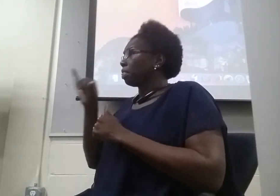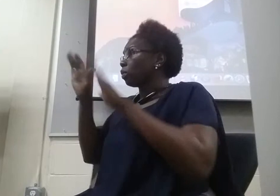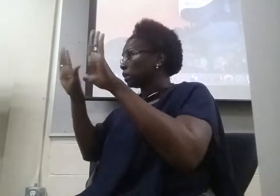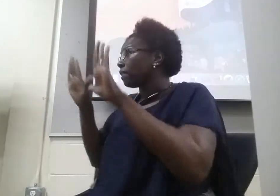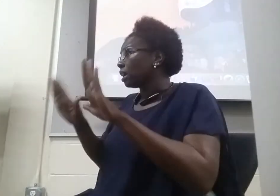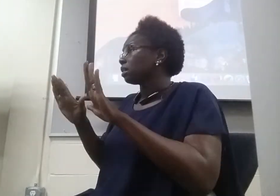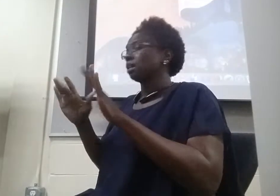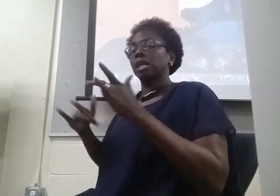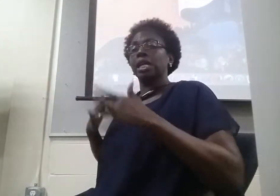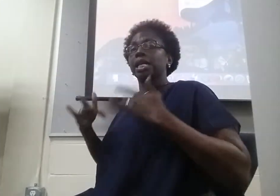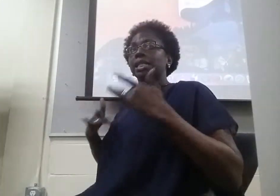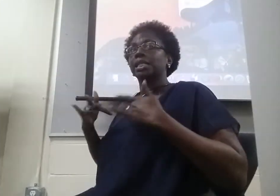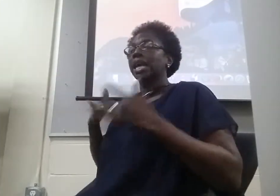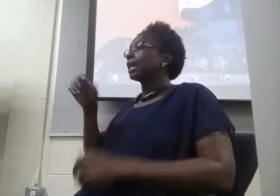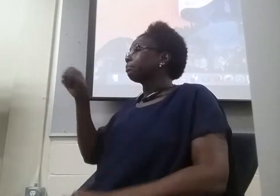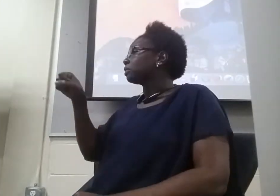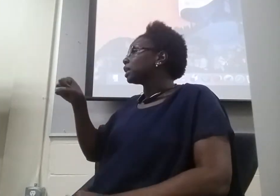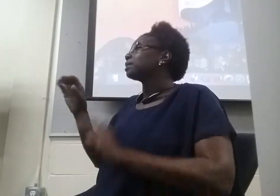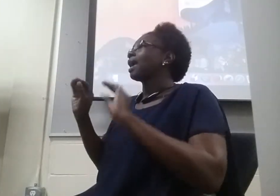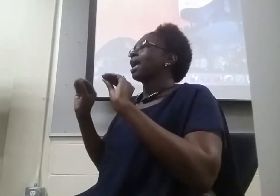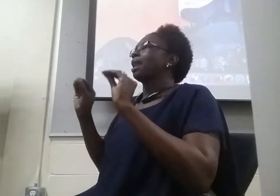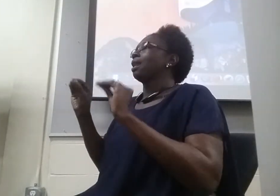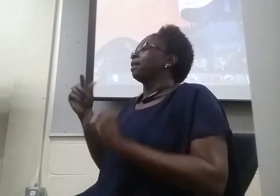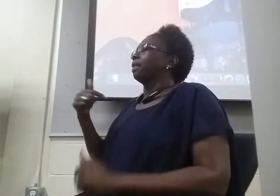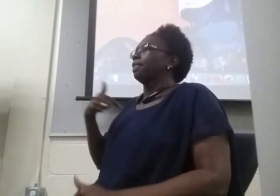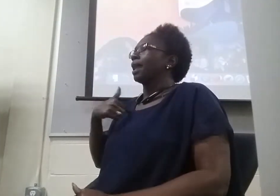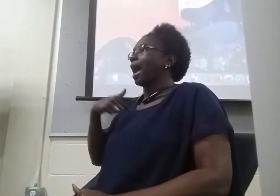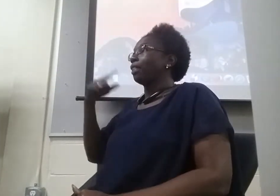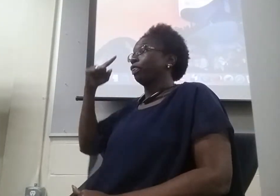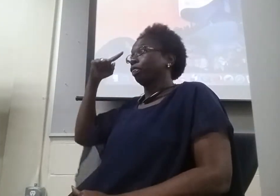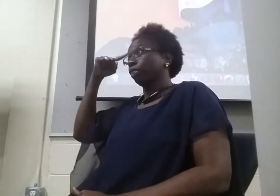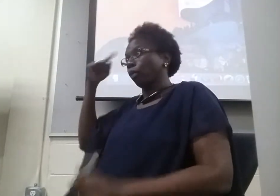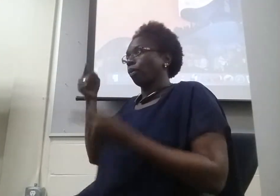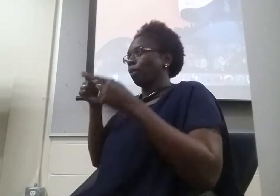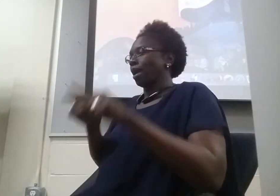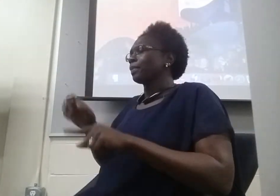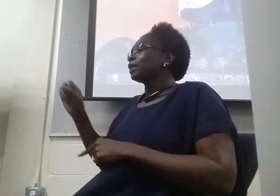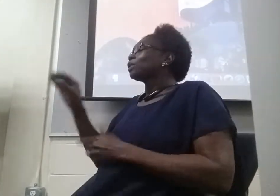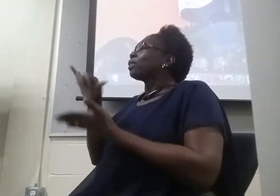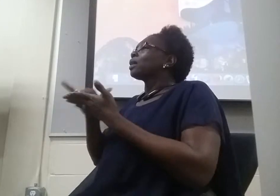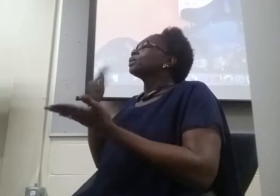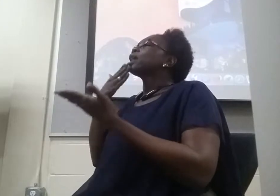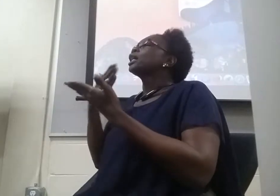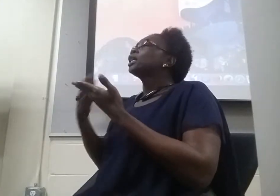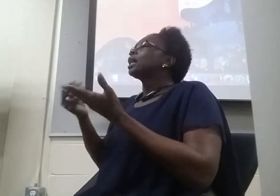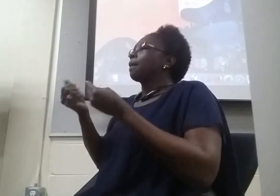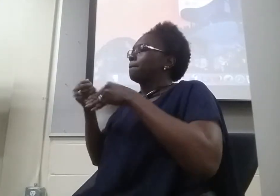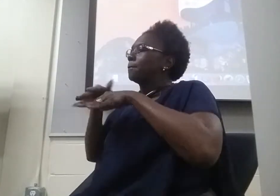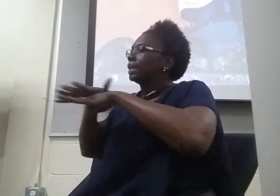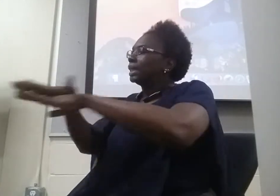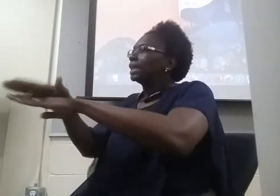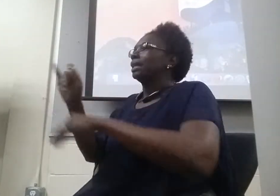exciting, and nothing I would have anticipated happening. So this is a kind of a wonderful blending of just thinking differently and seeing